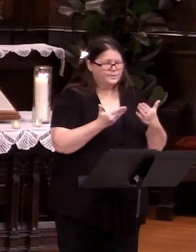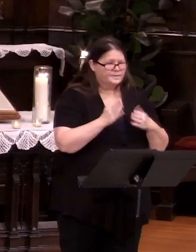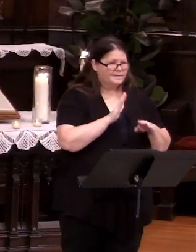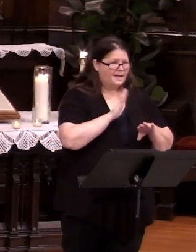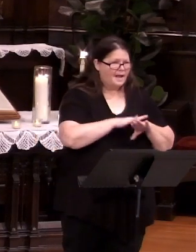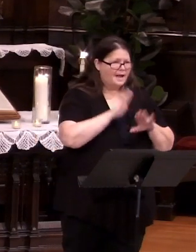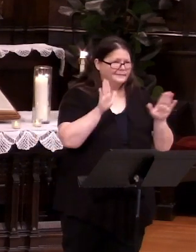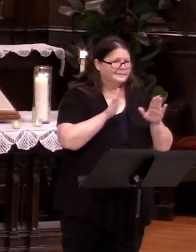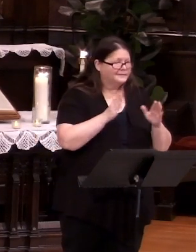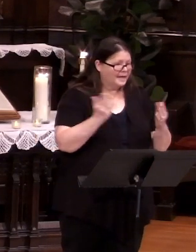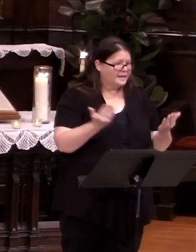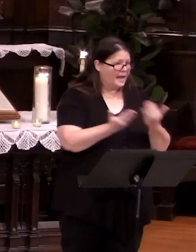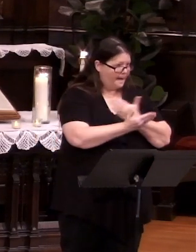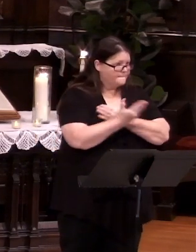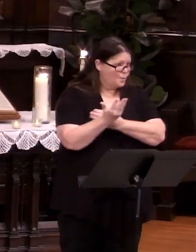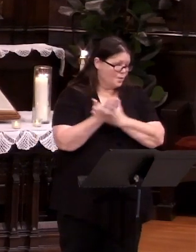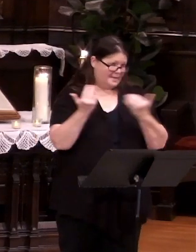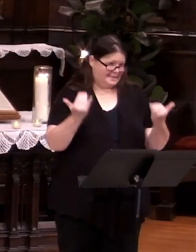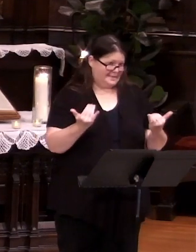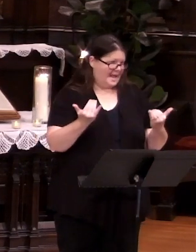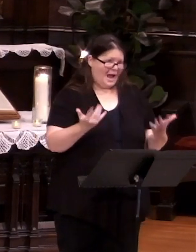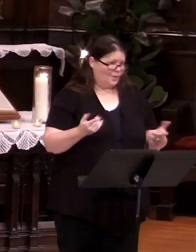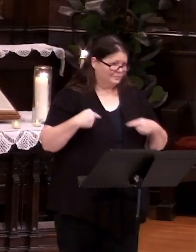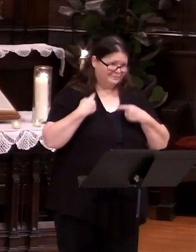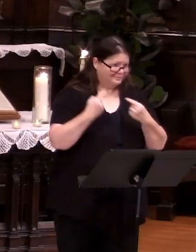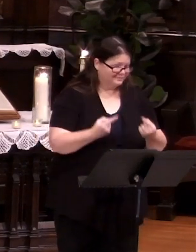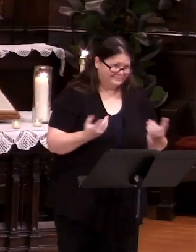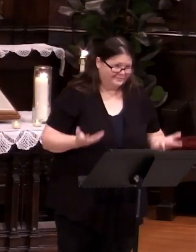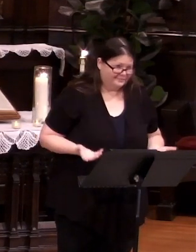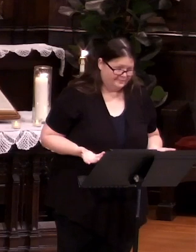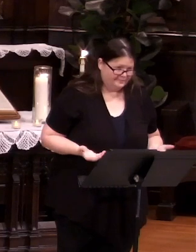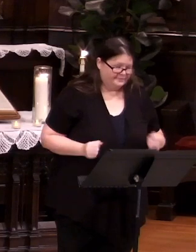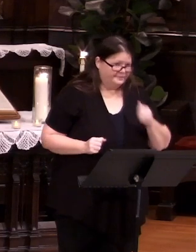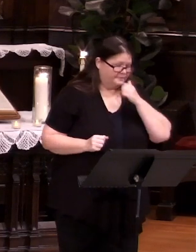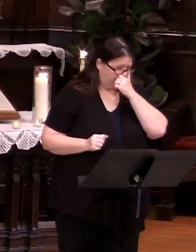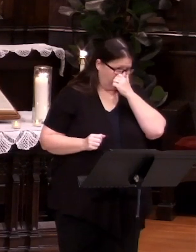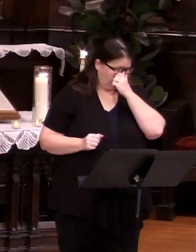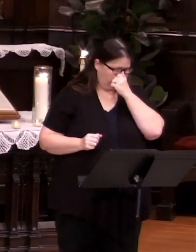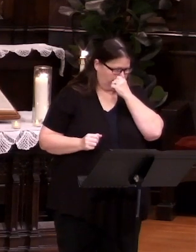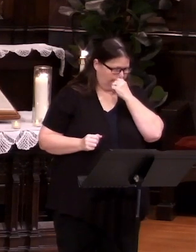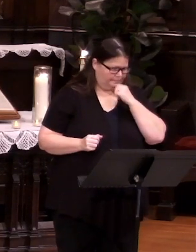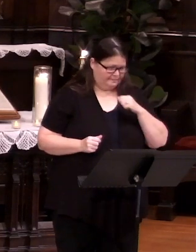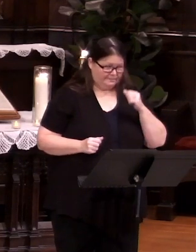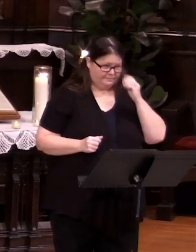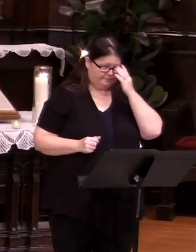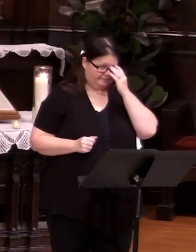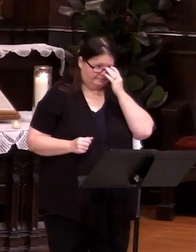Sunday mornings in America or in any nation in the world.